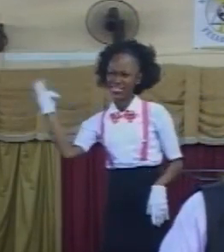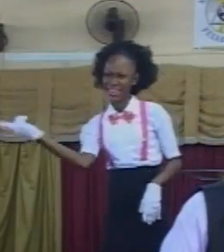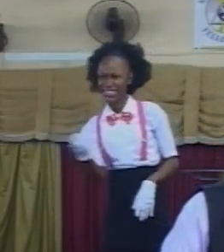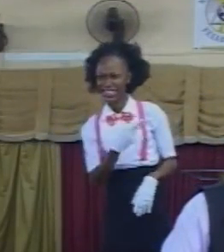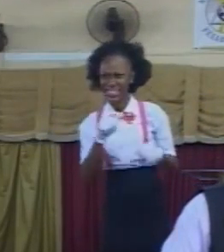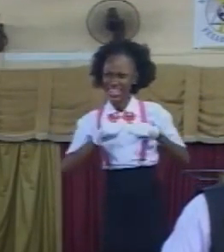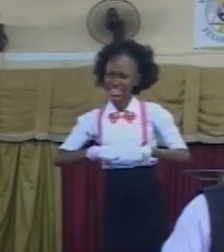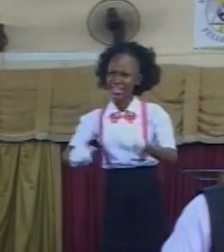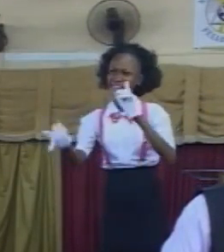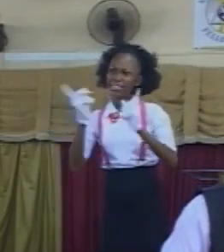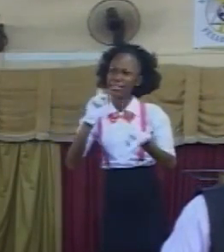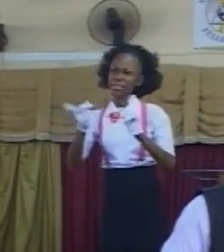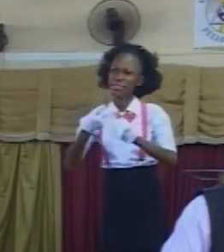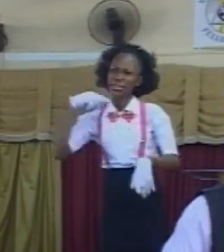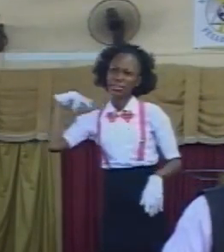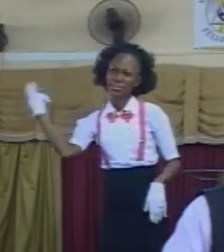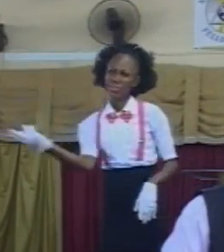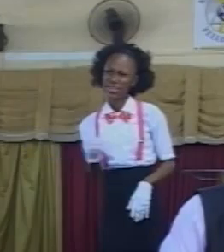us.